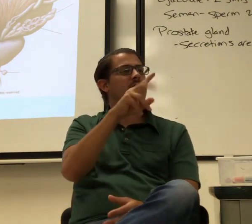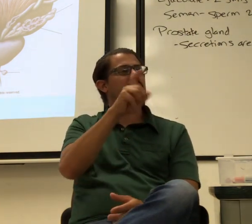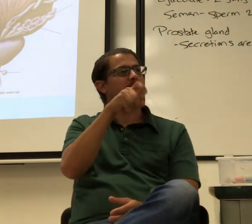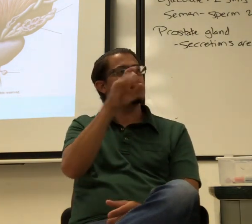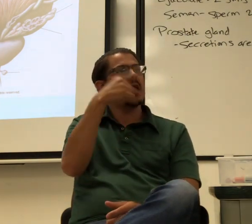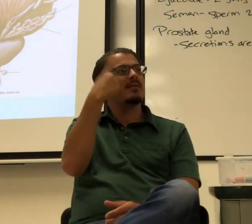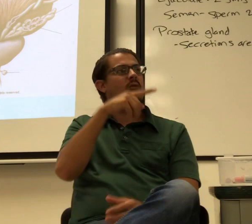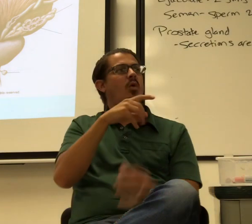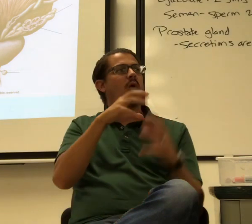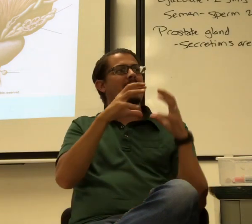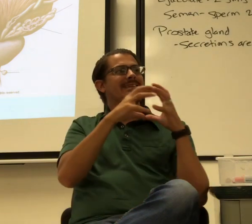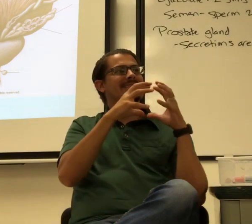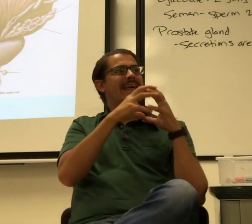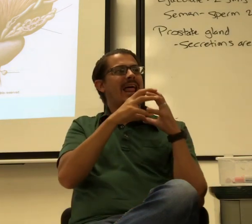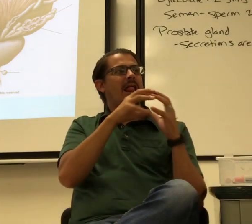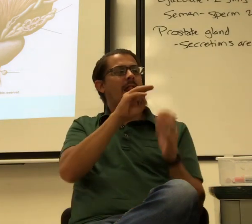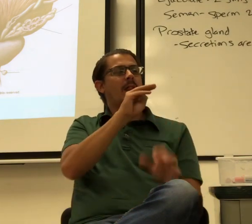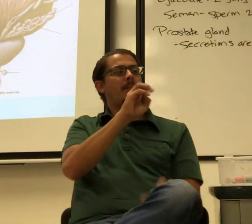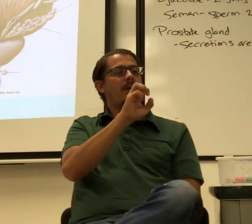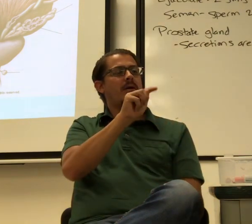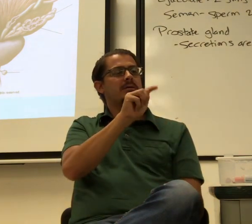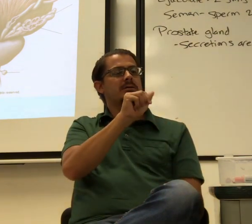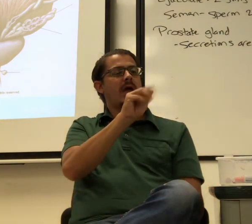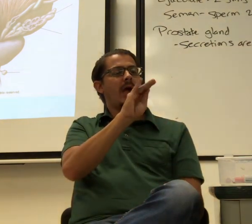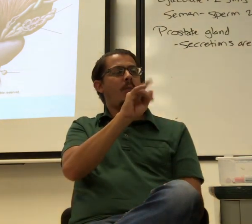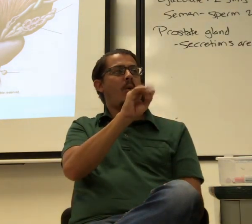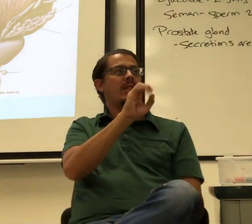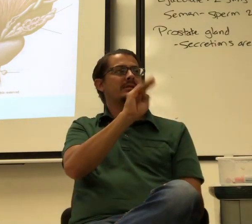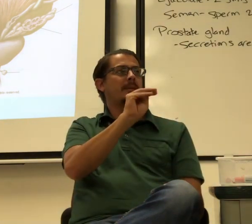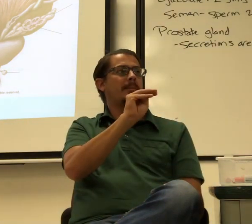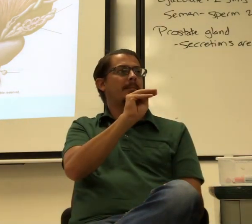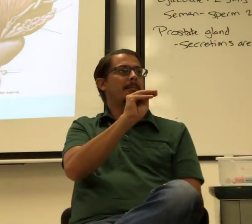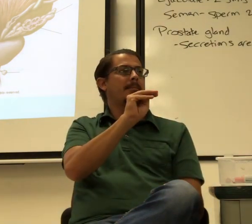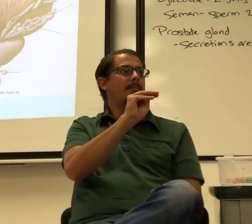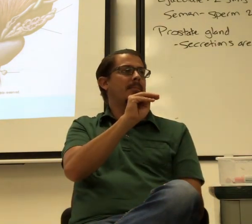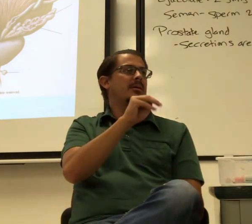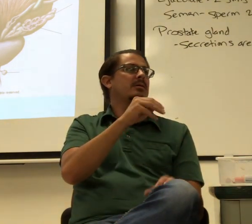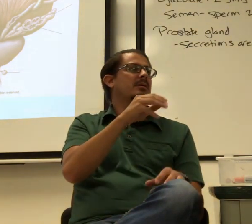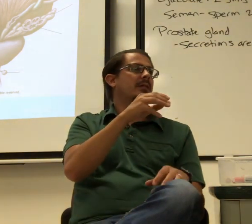cell metabolism. And this slightly acidic